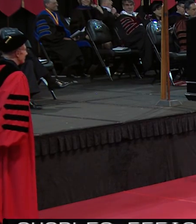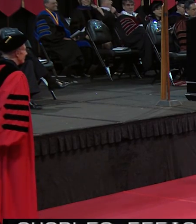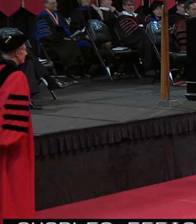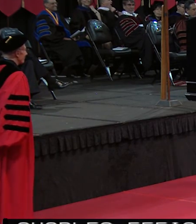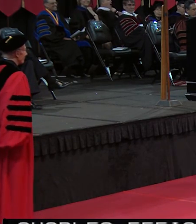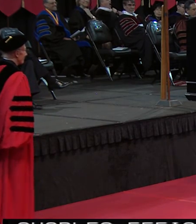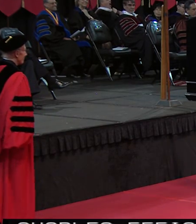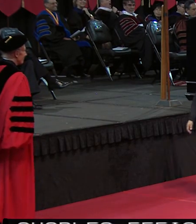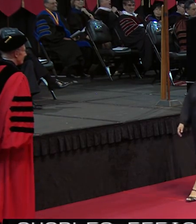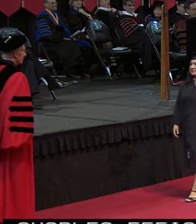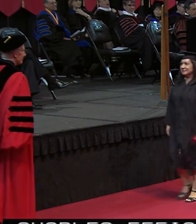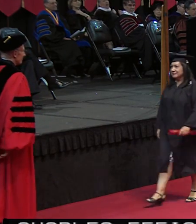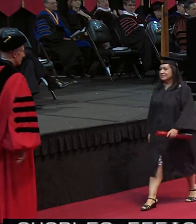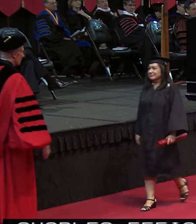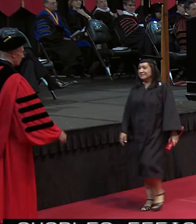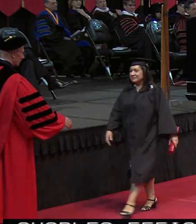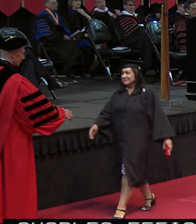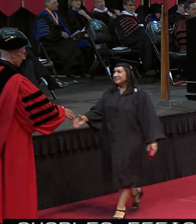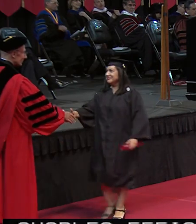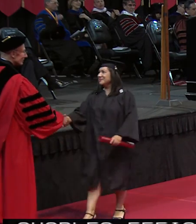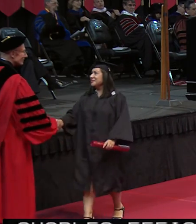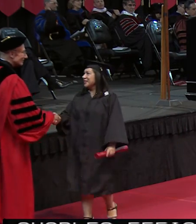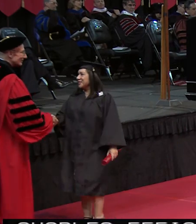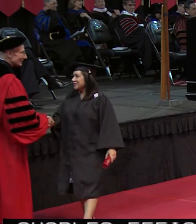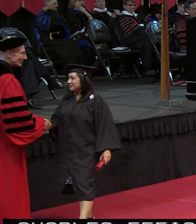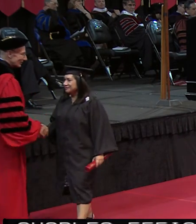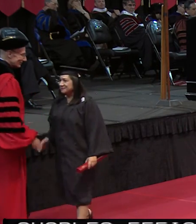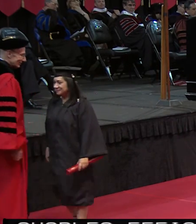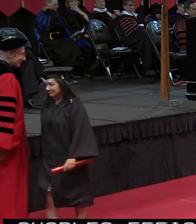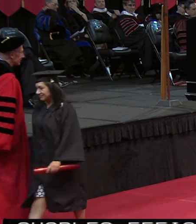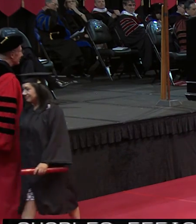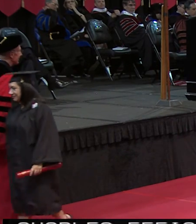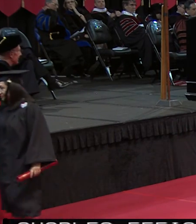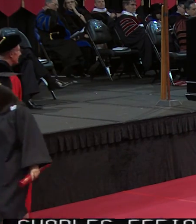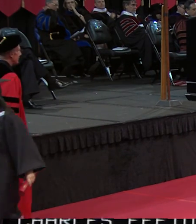Megan Dawn Fitzwater.